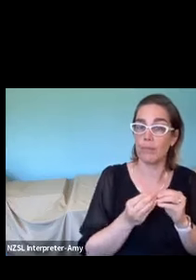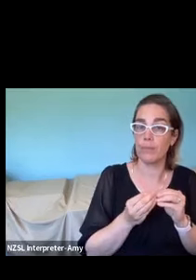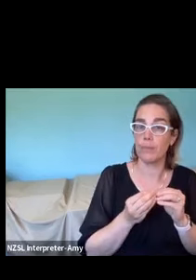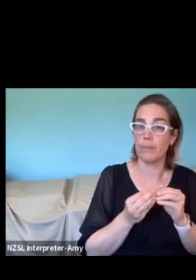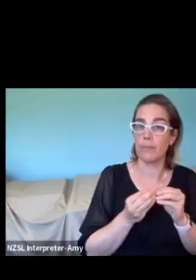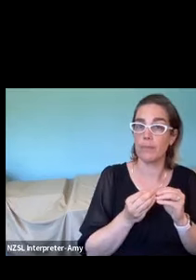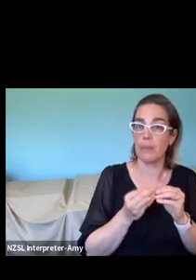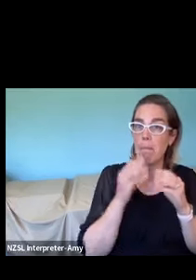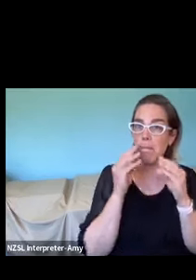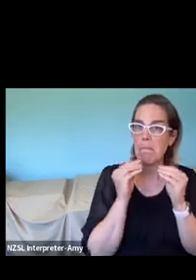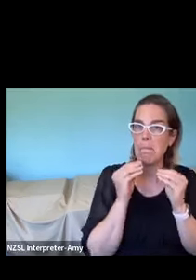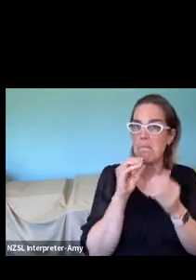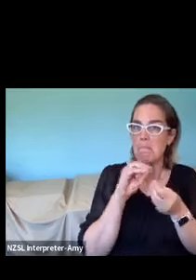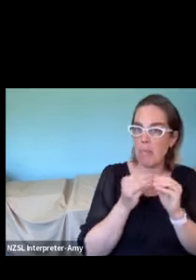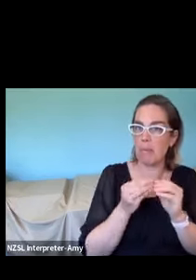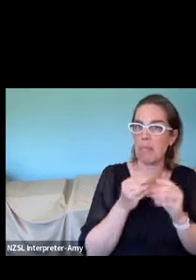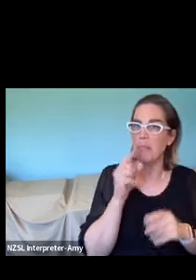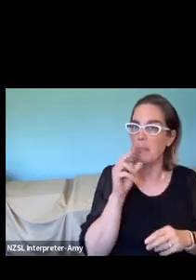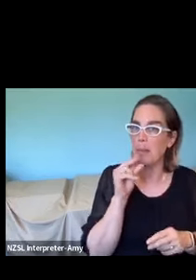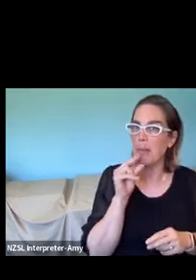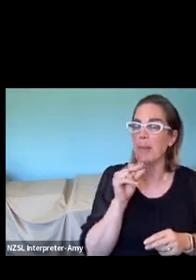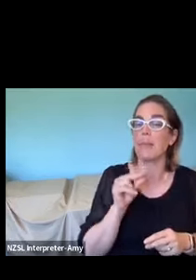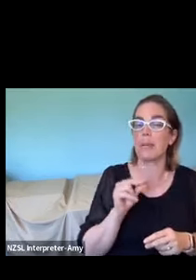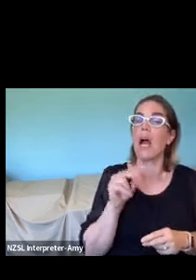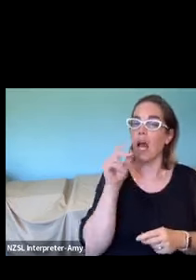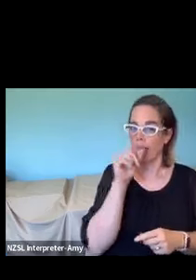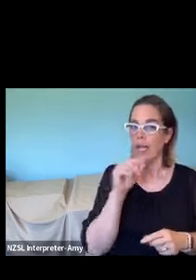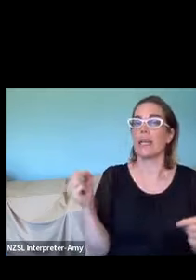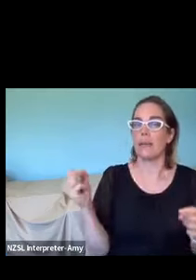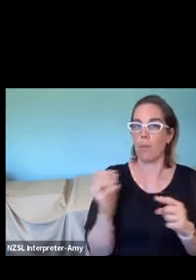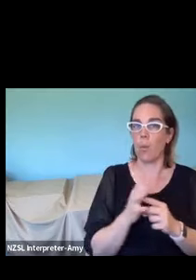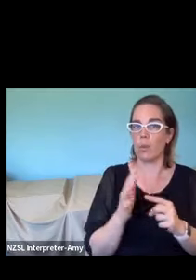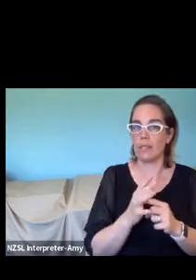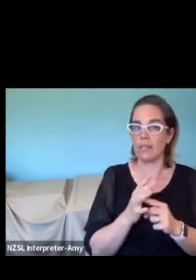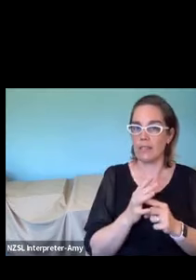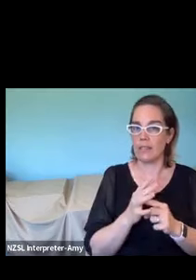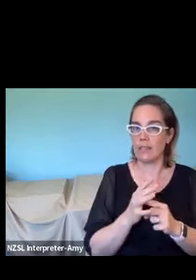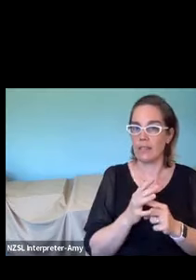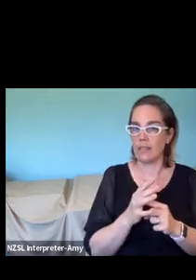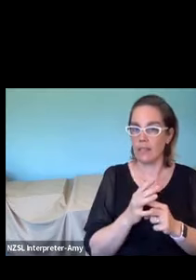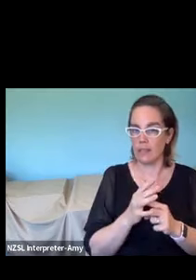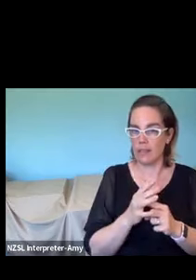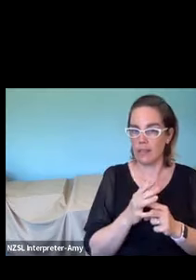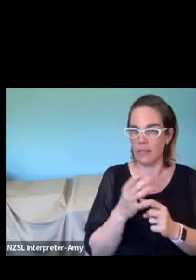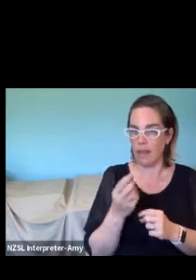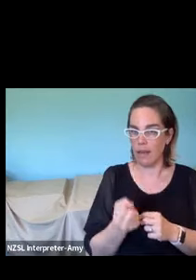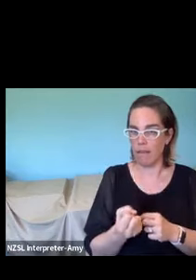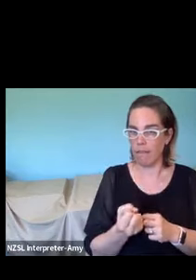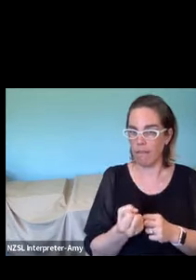Speech impairment is really important for all of us to have if we work.